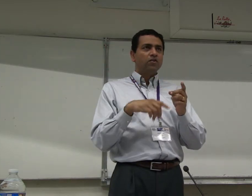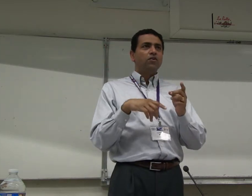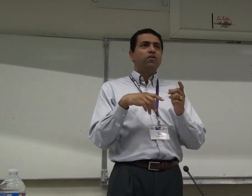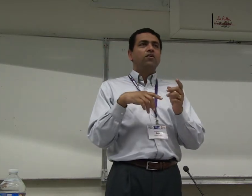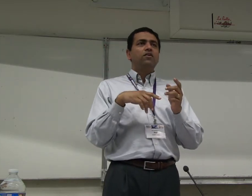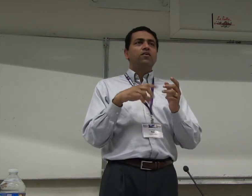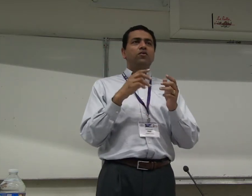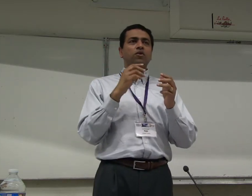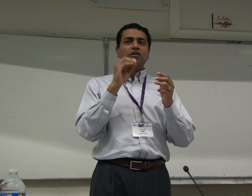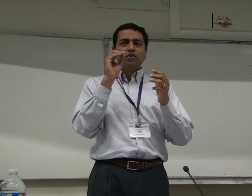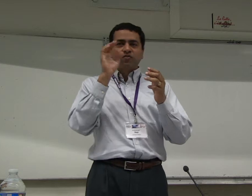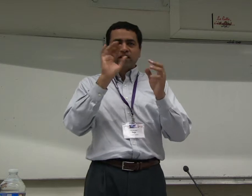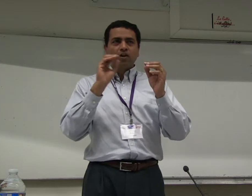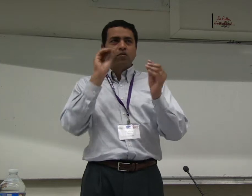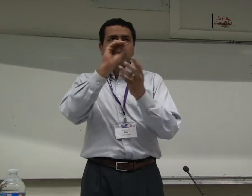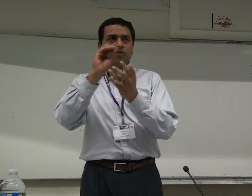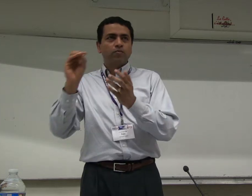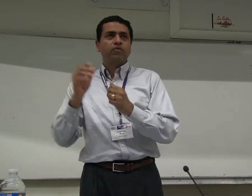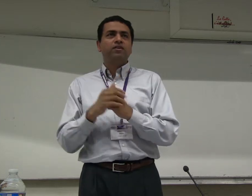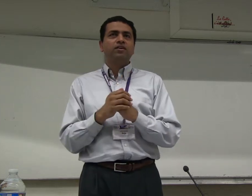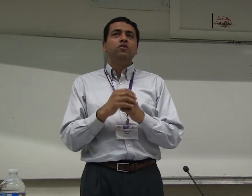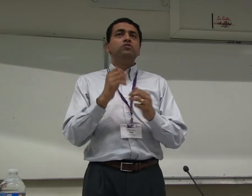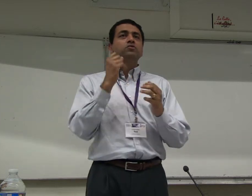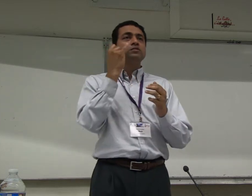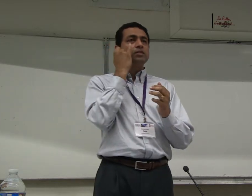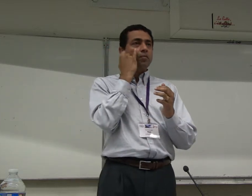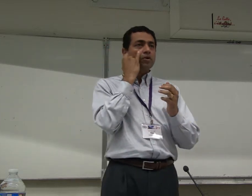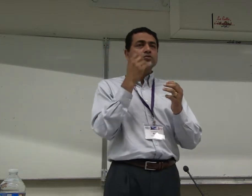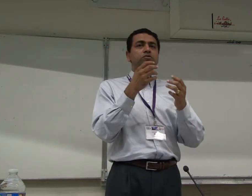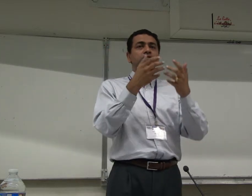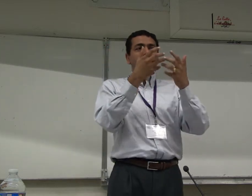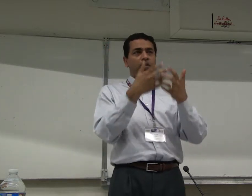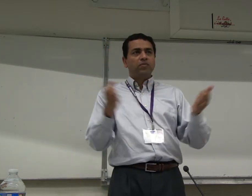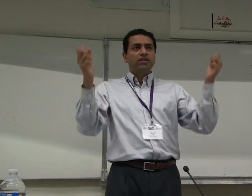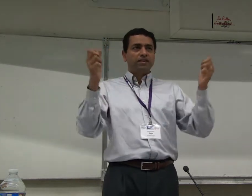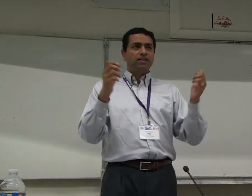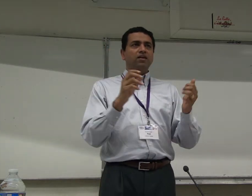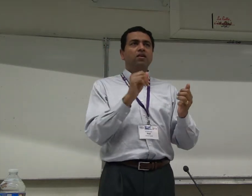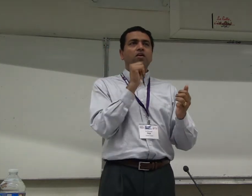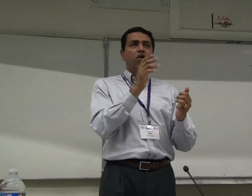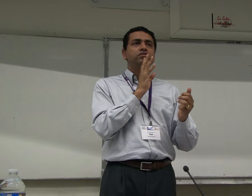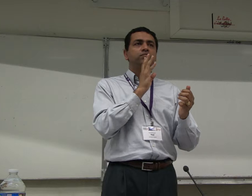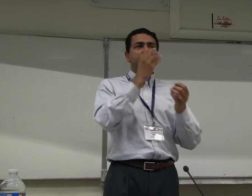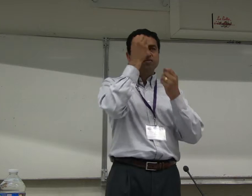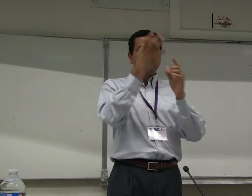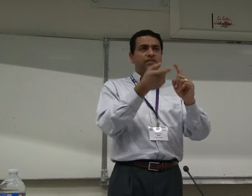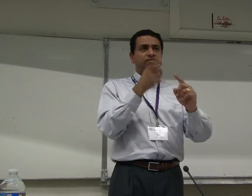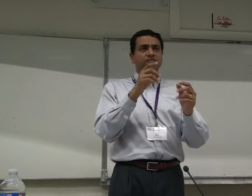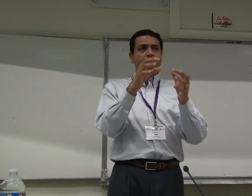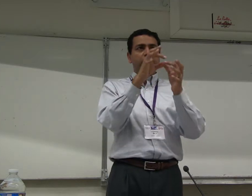And with audio description, we have the same problem of where to put the extra information that needs to